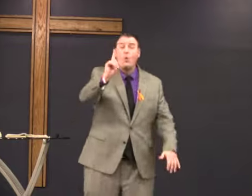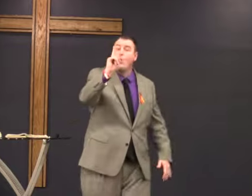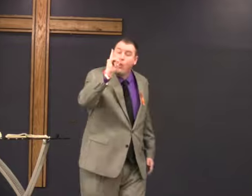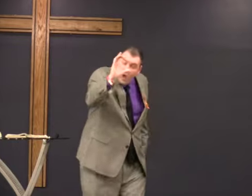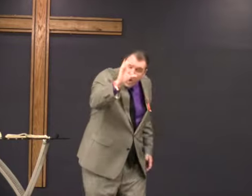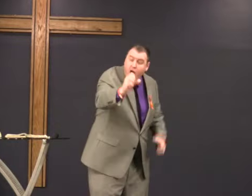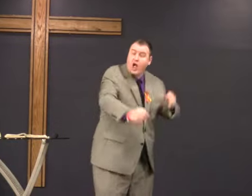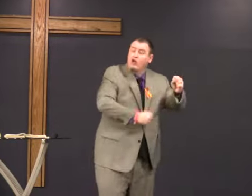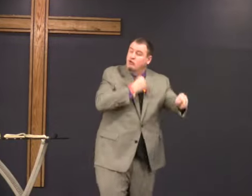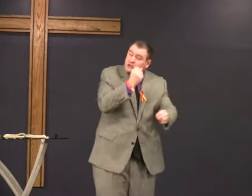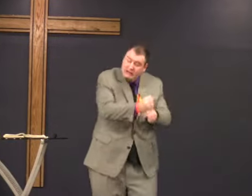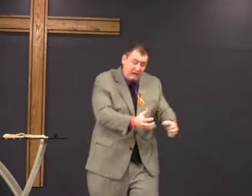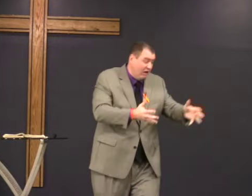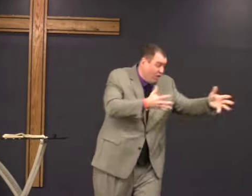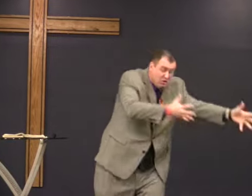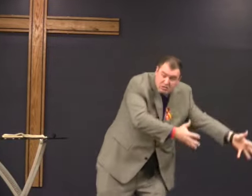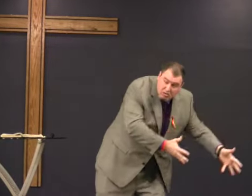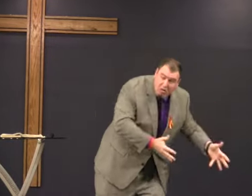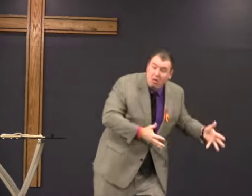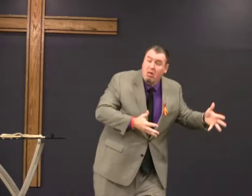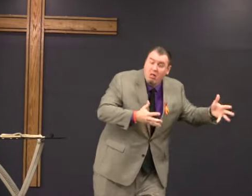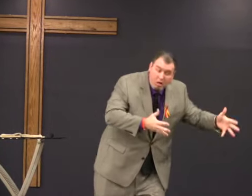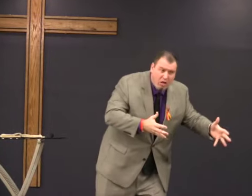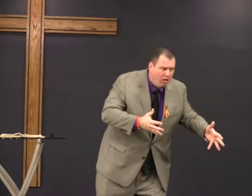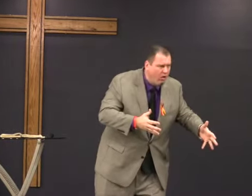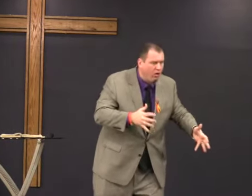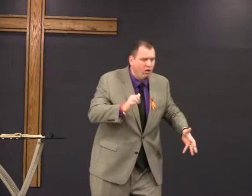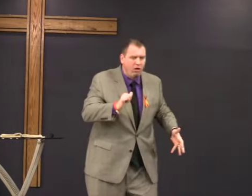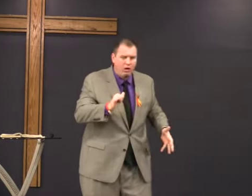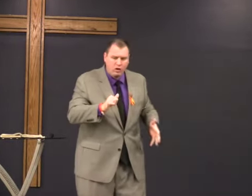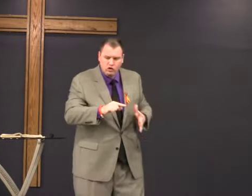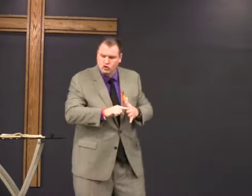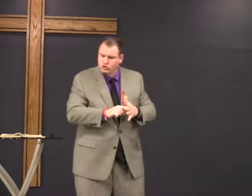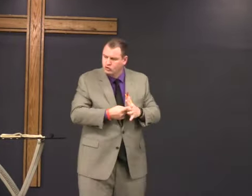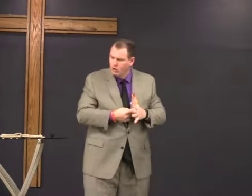yeah, we can do this. 100 years it's been like